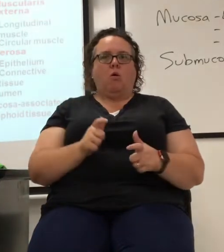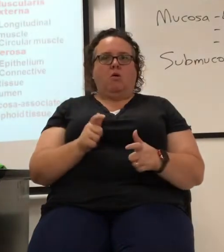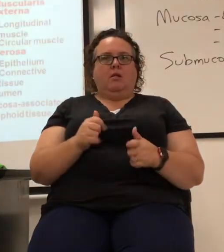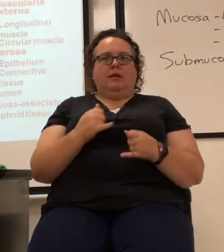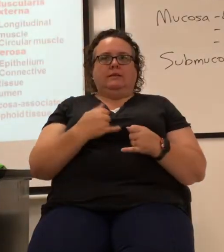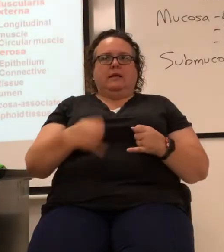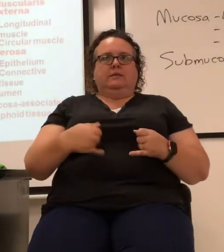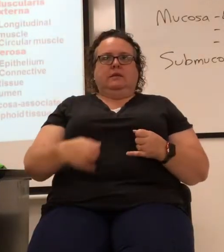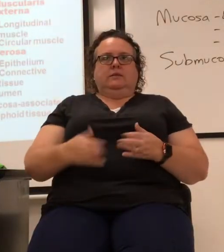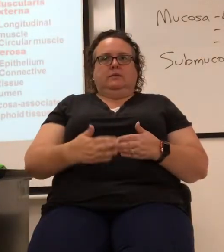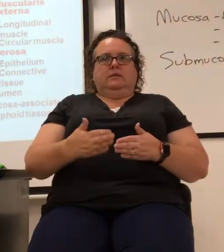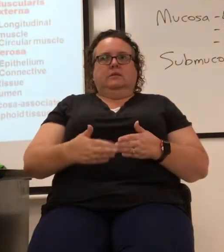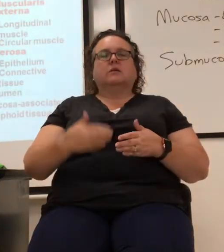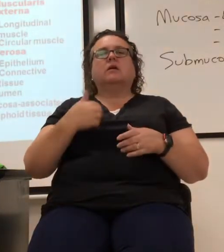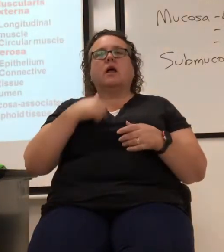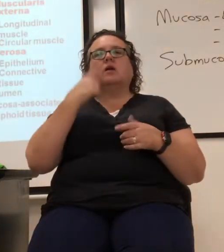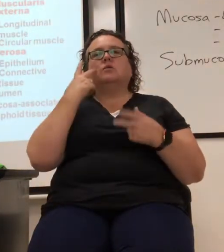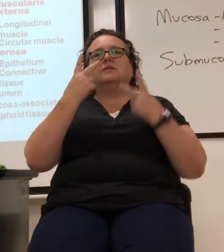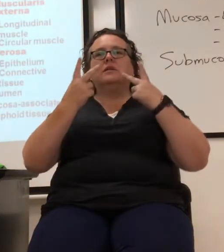colon.